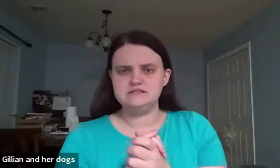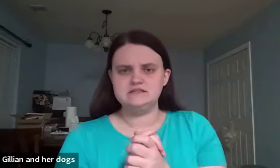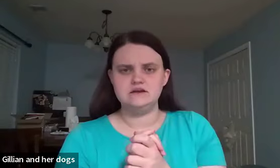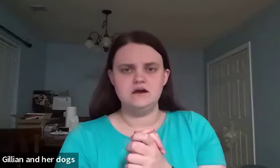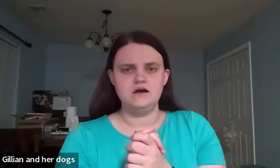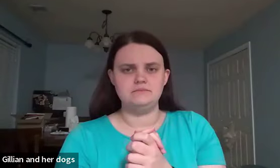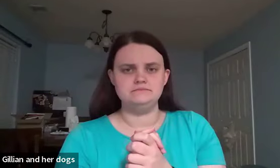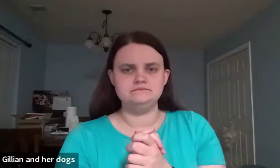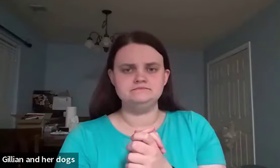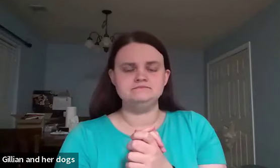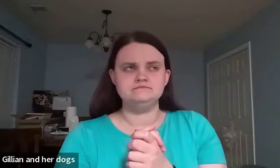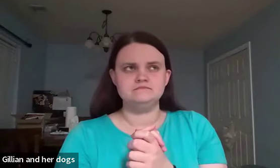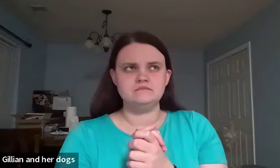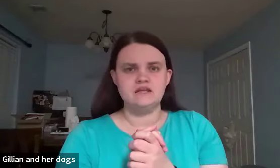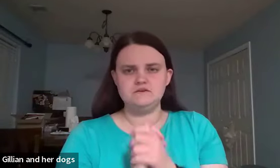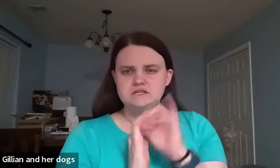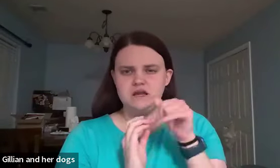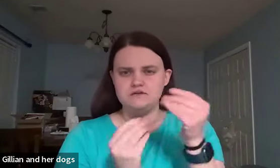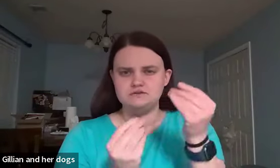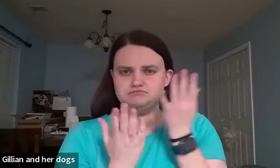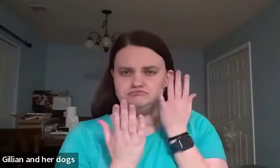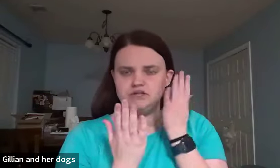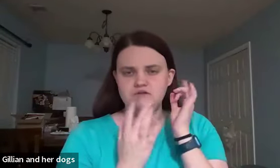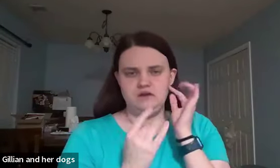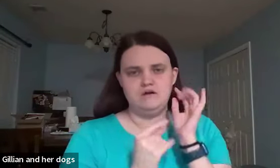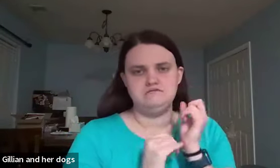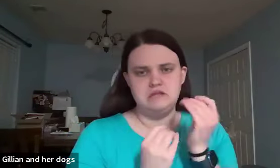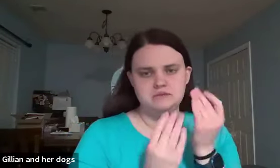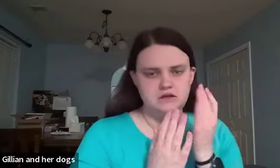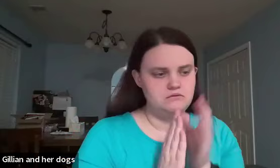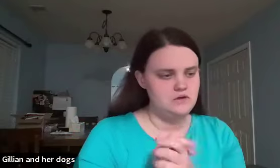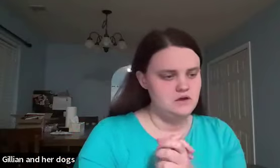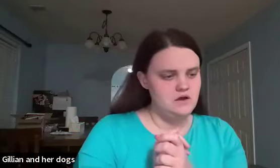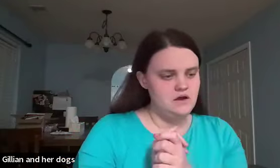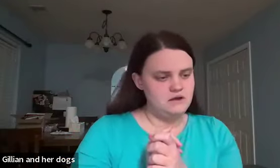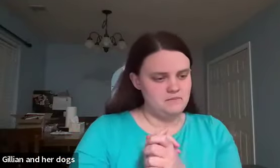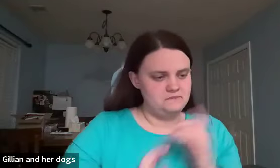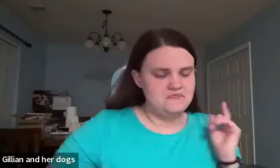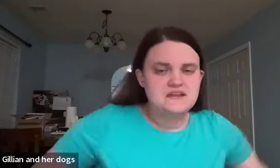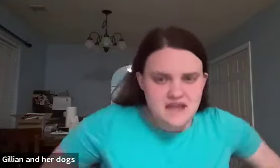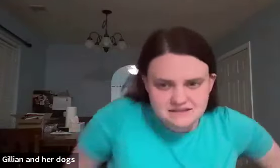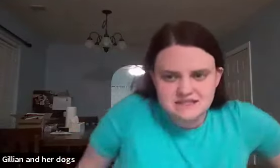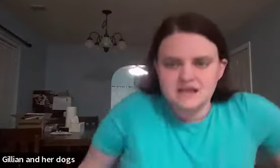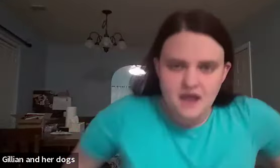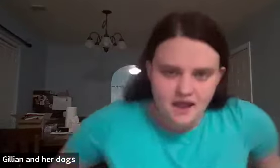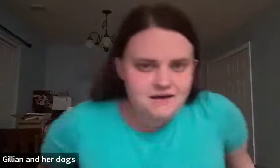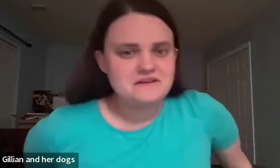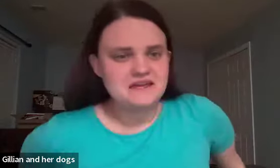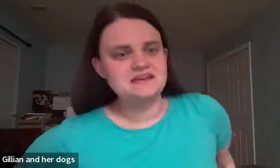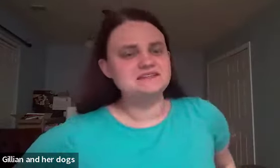places. If there's any others that you think of, let me know. Okay, the next thing I have